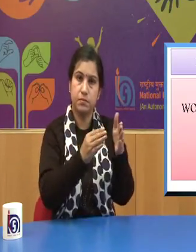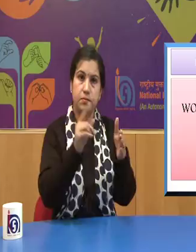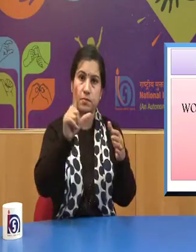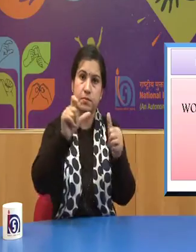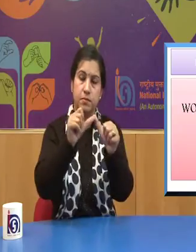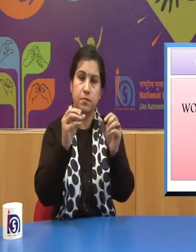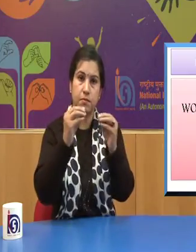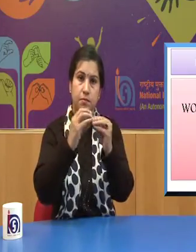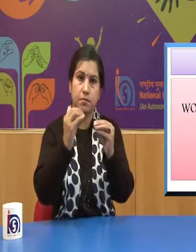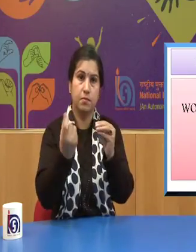Do you know its meaning?